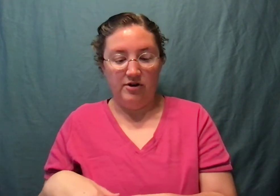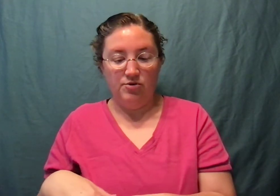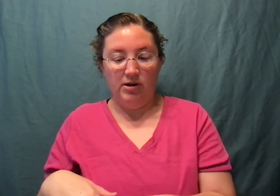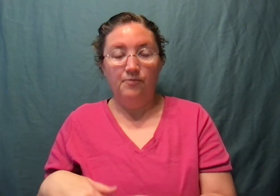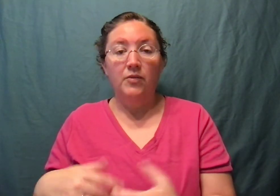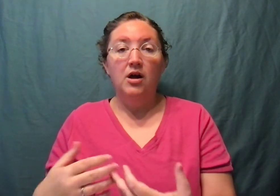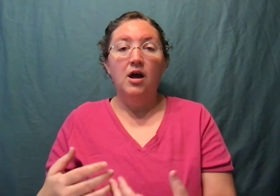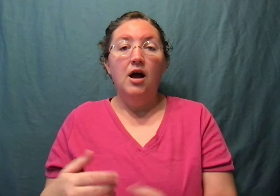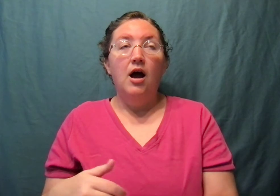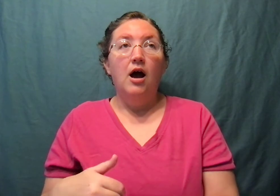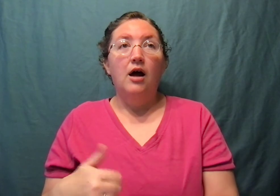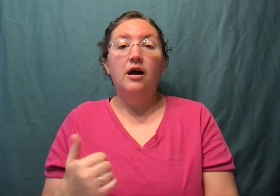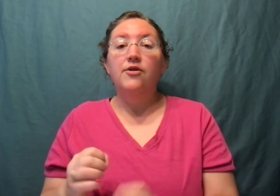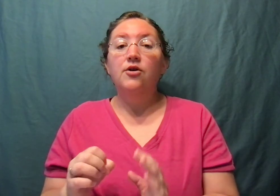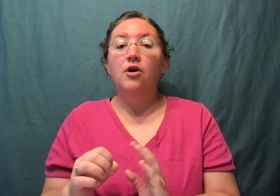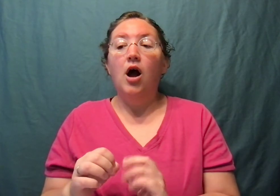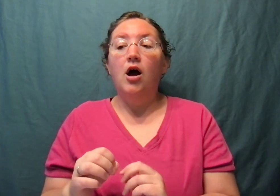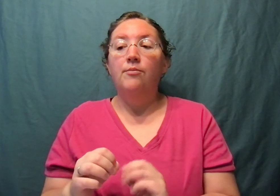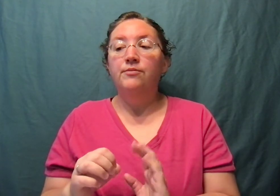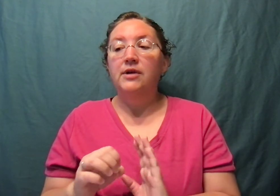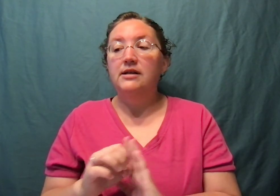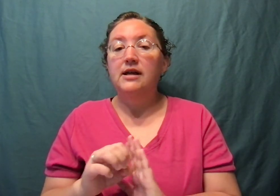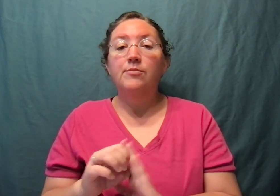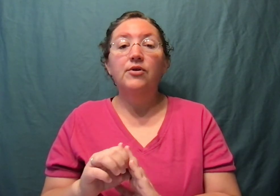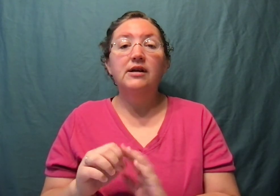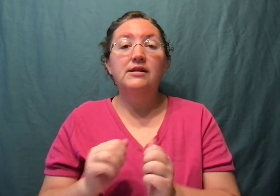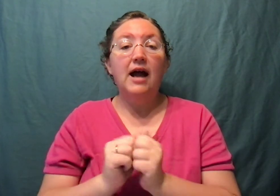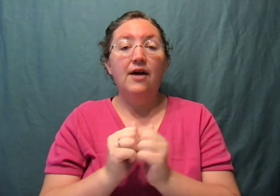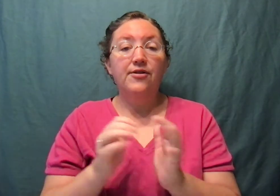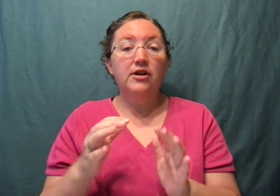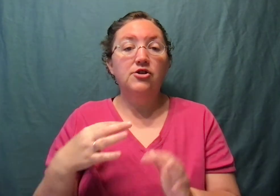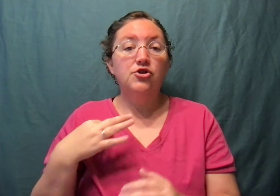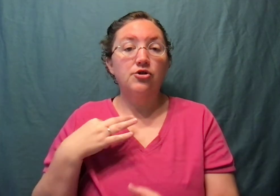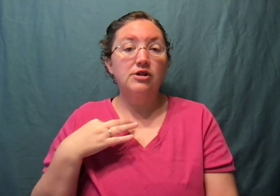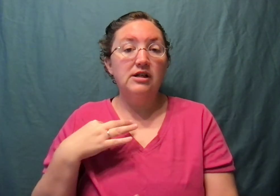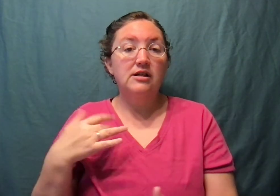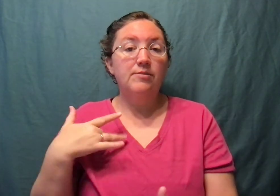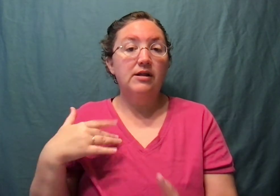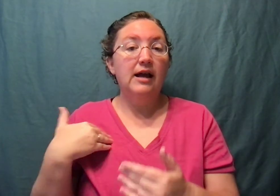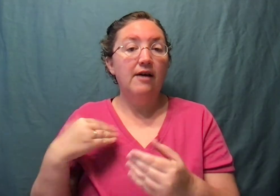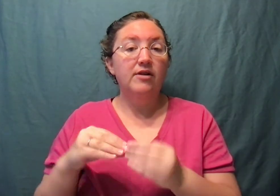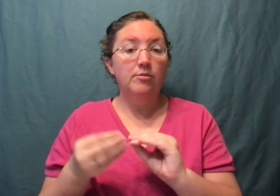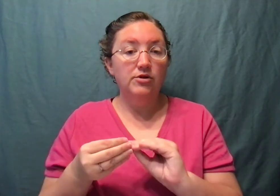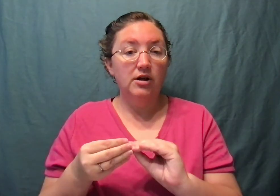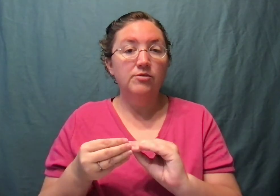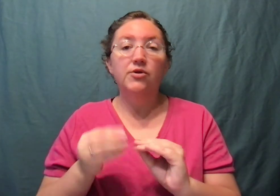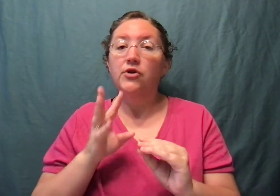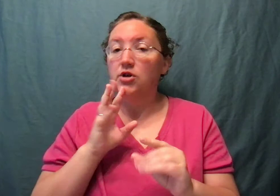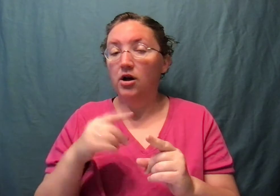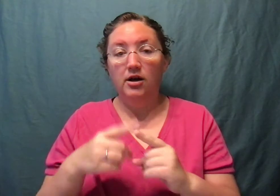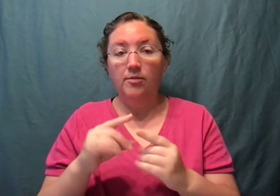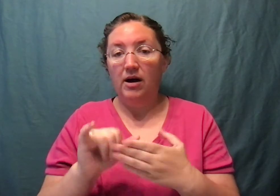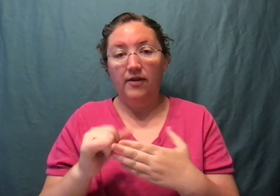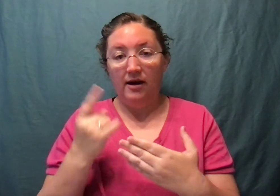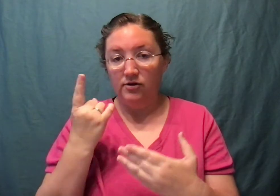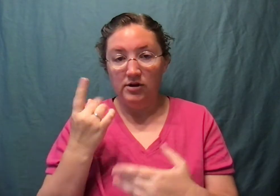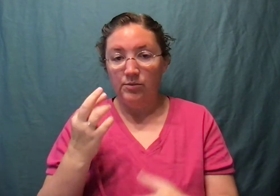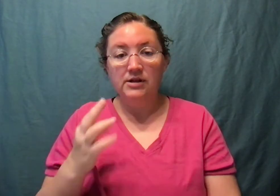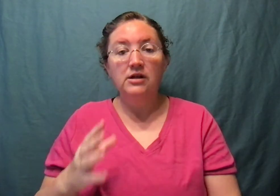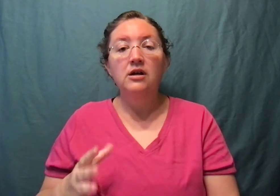visually. Another example is athletes' jerseys typically have numbers on them, so if you're talking about that for some reason,